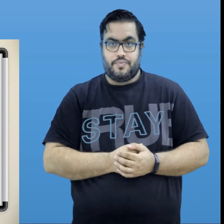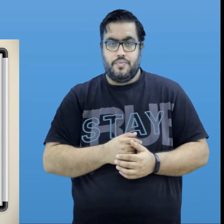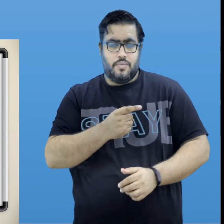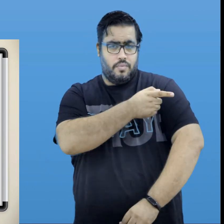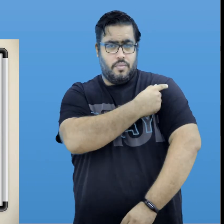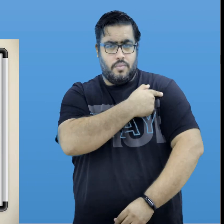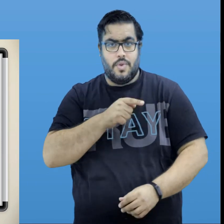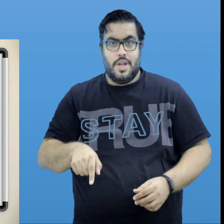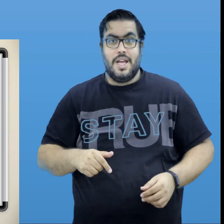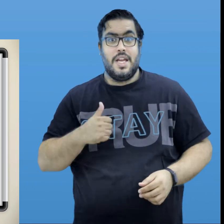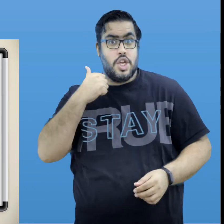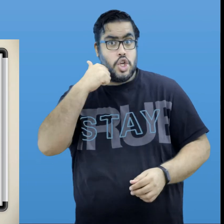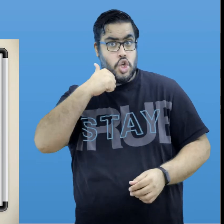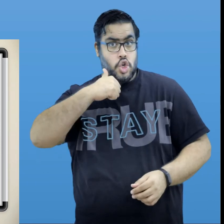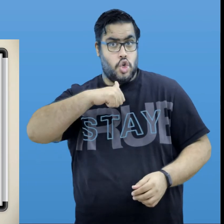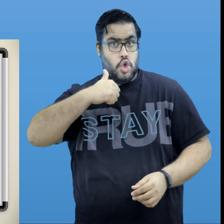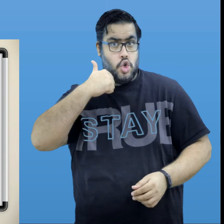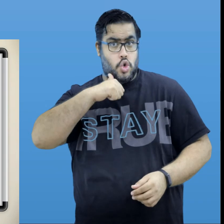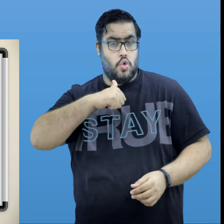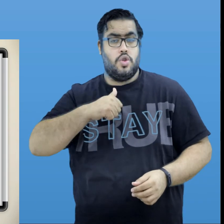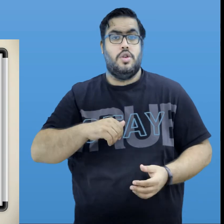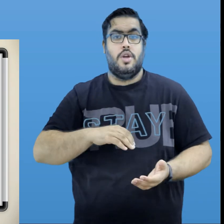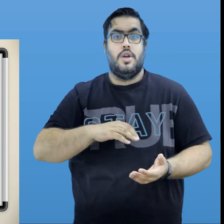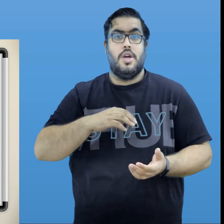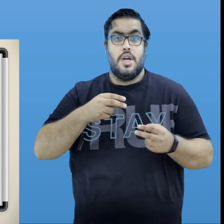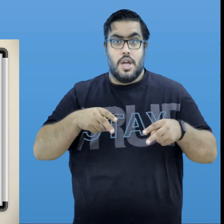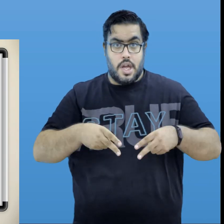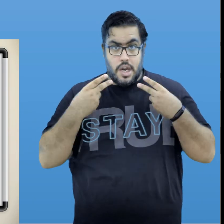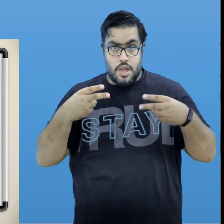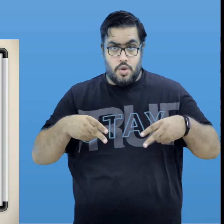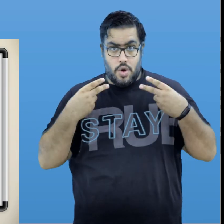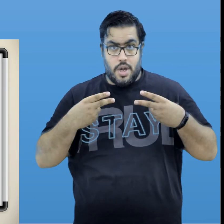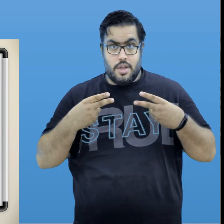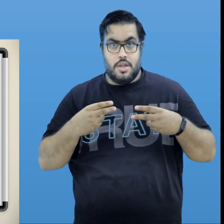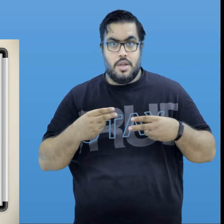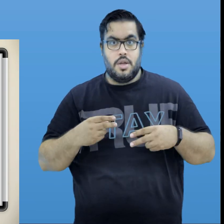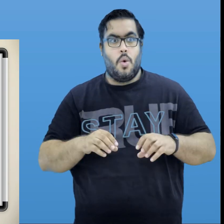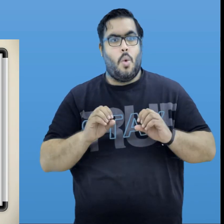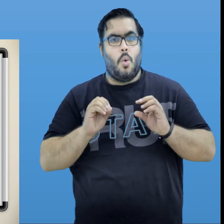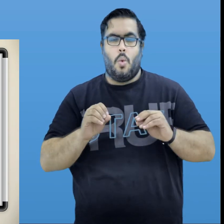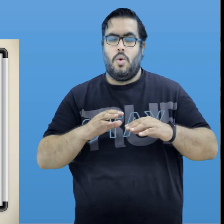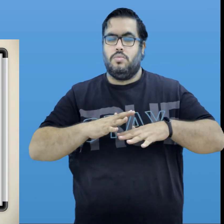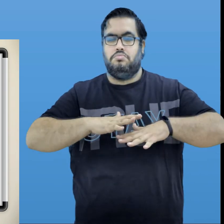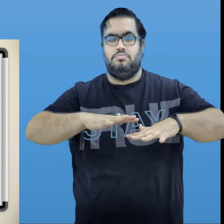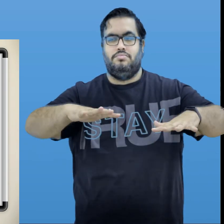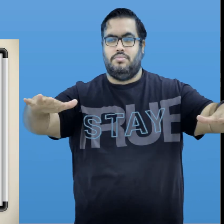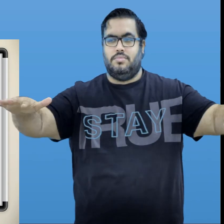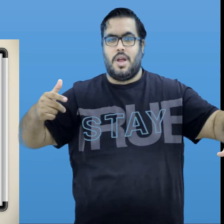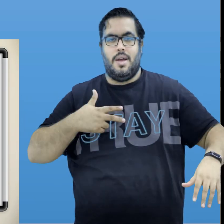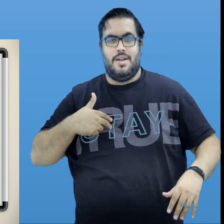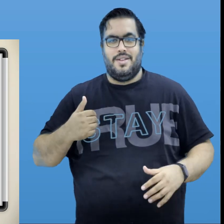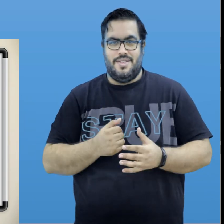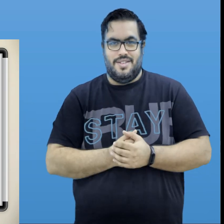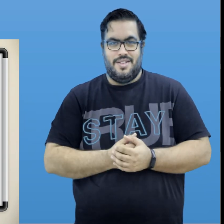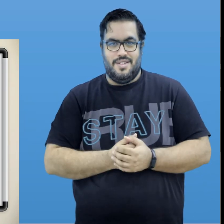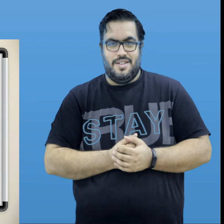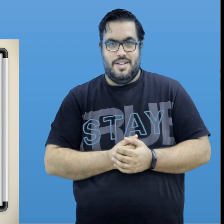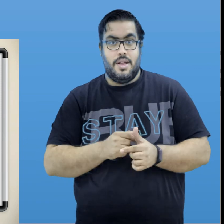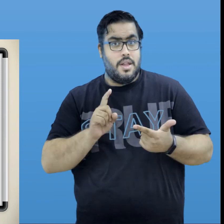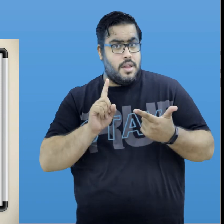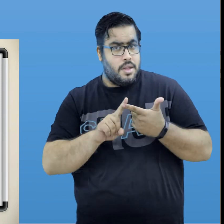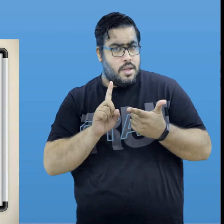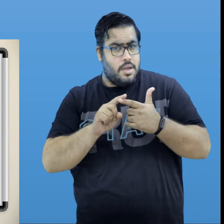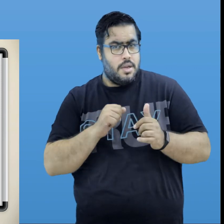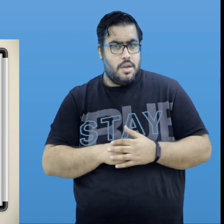following. So, is it audience a vegetarian diet irresponsibly? No, it doesn't